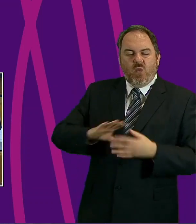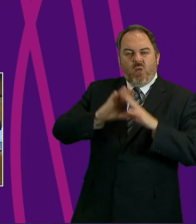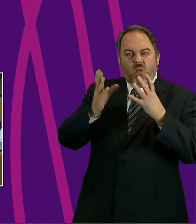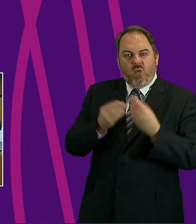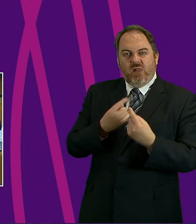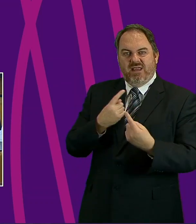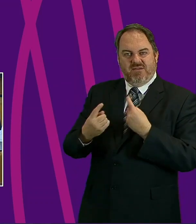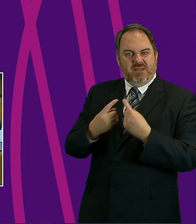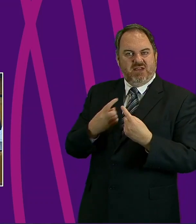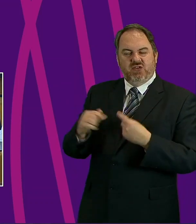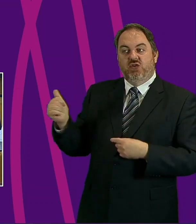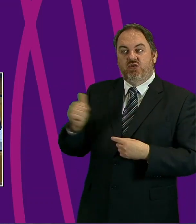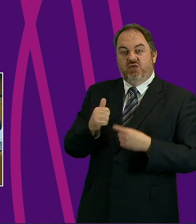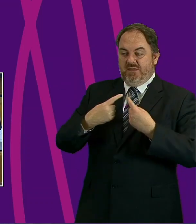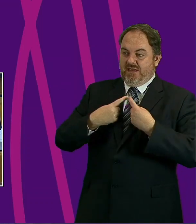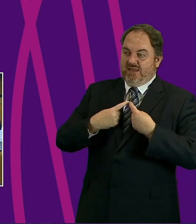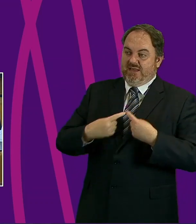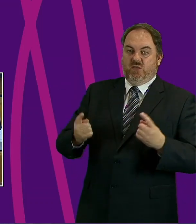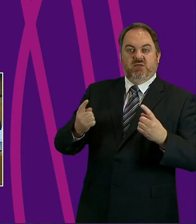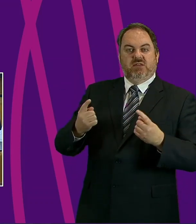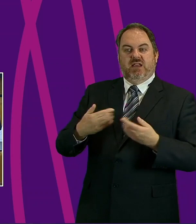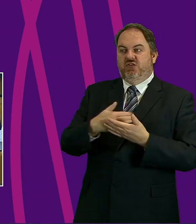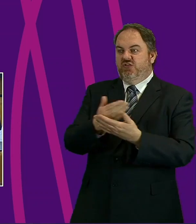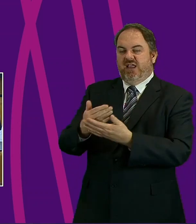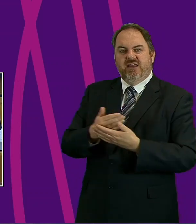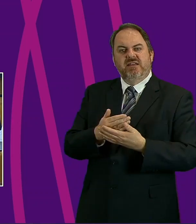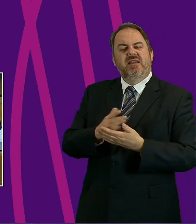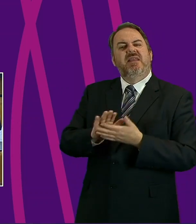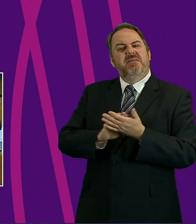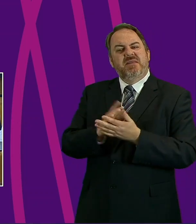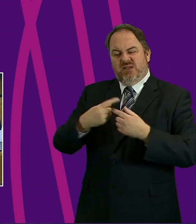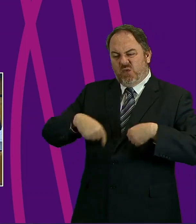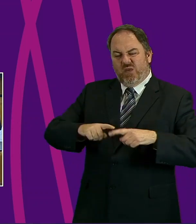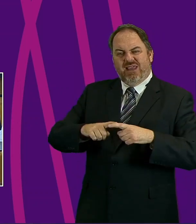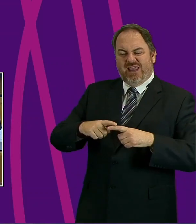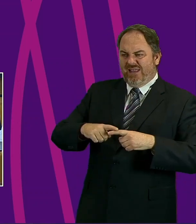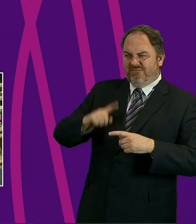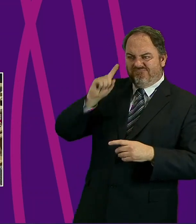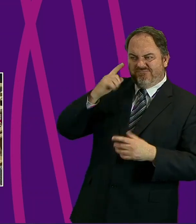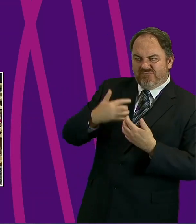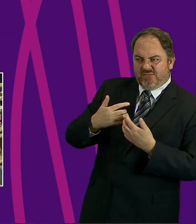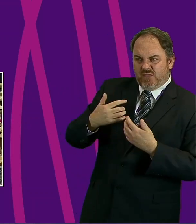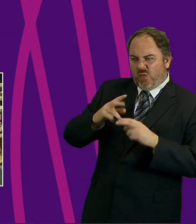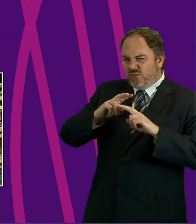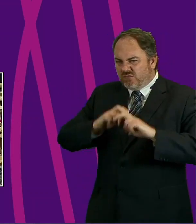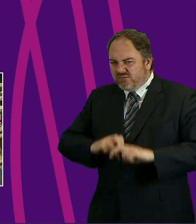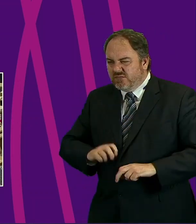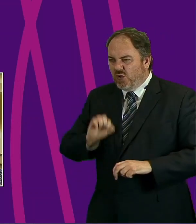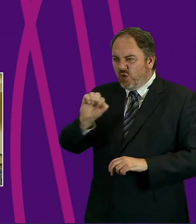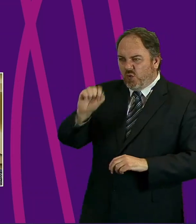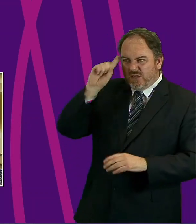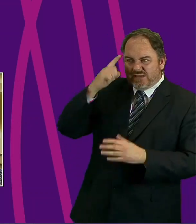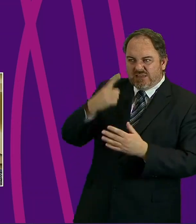particular circumstances that would aid transparency and help scrutiny of government decisions? First Minister. I'm happy to look